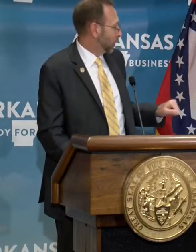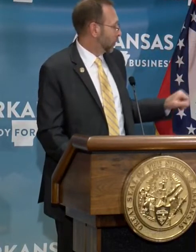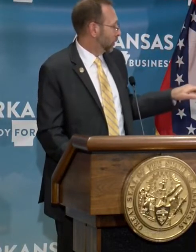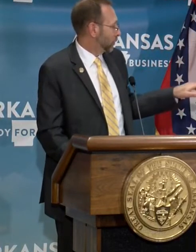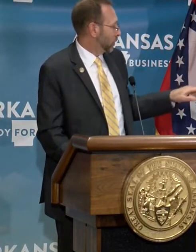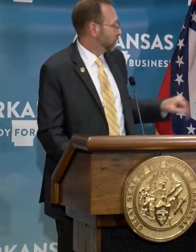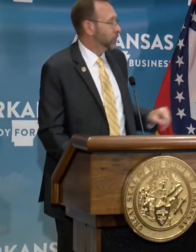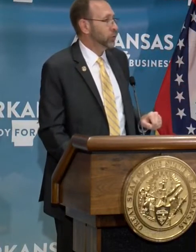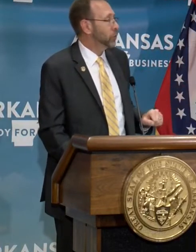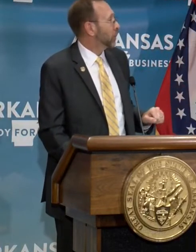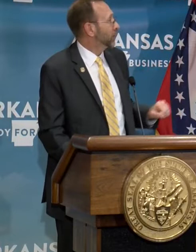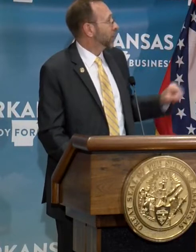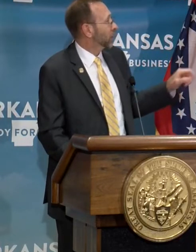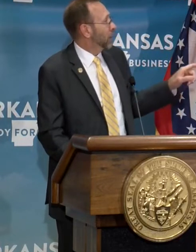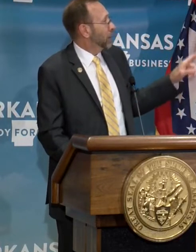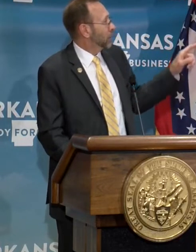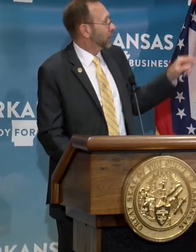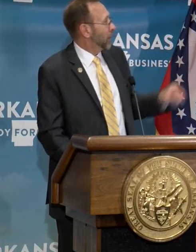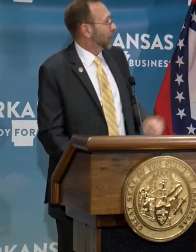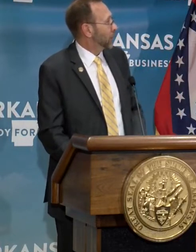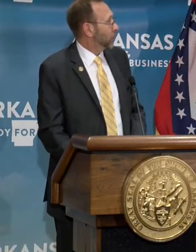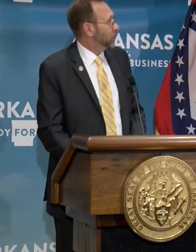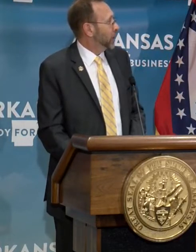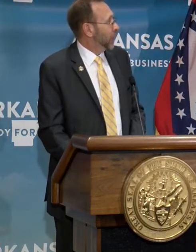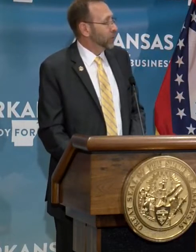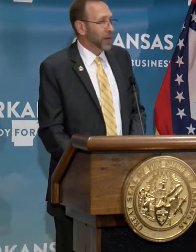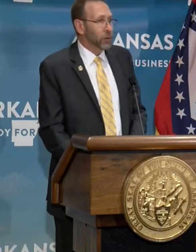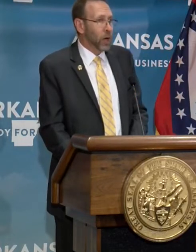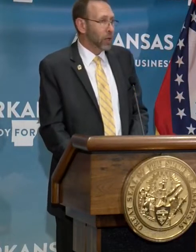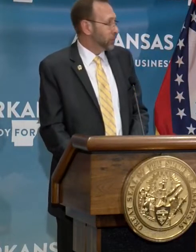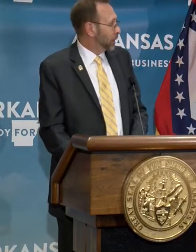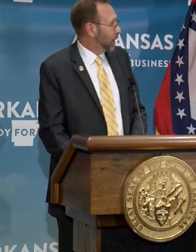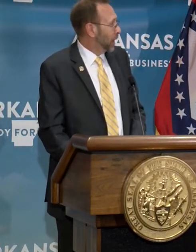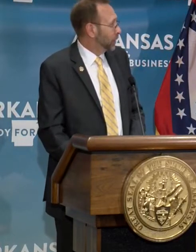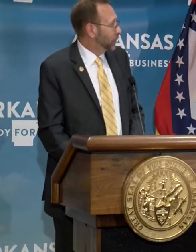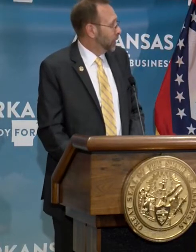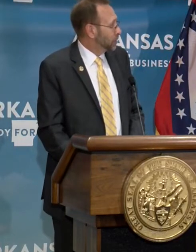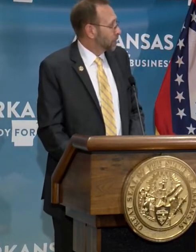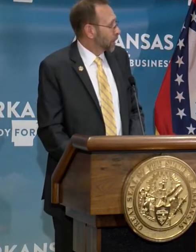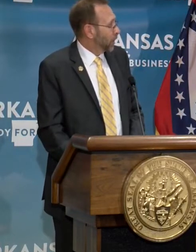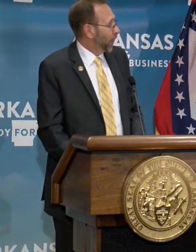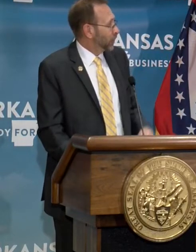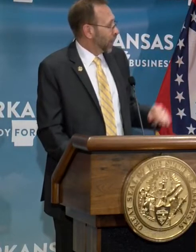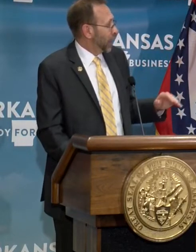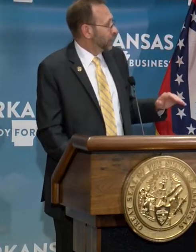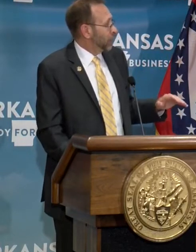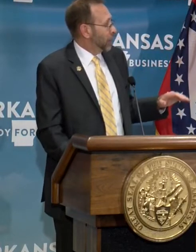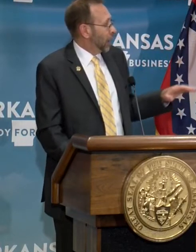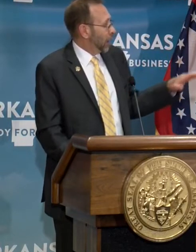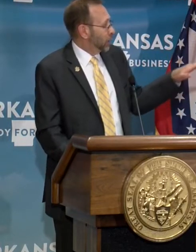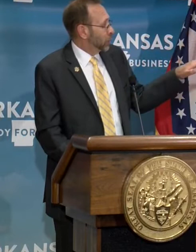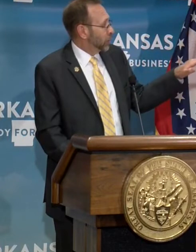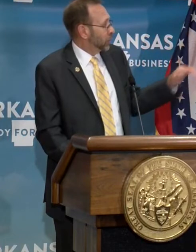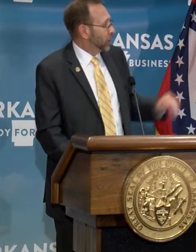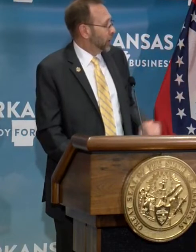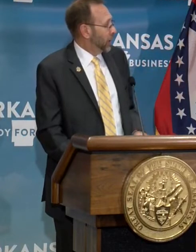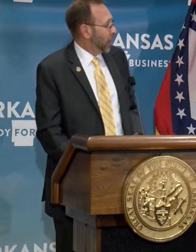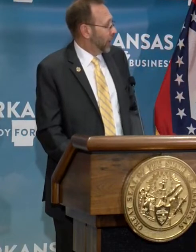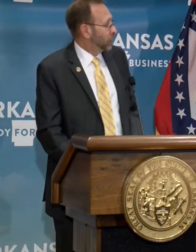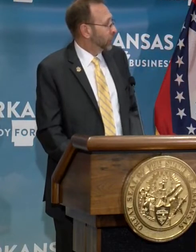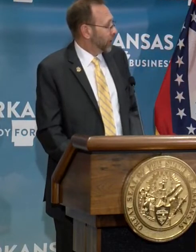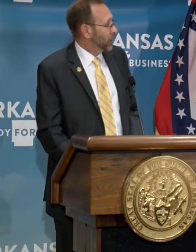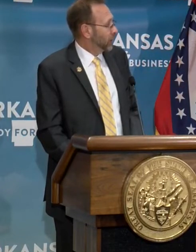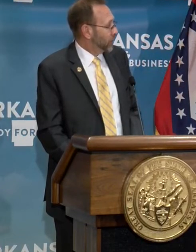from current from June 25th, but of the 1,300 ever hospitalized that time, you can